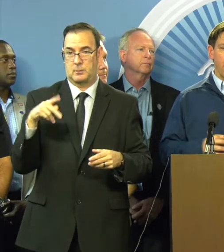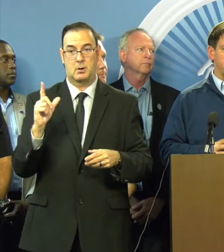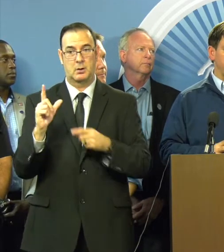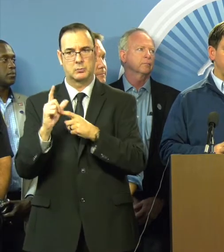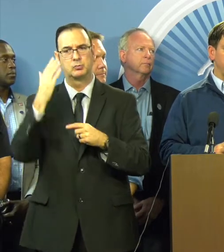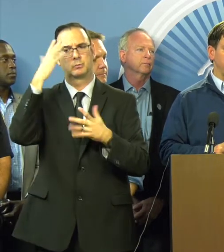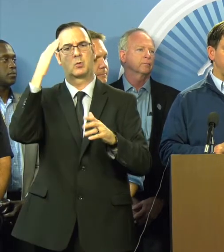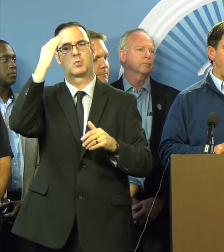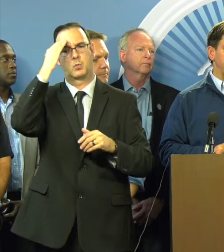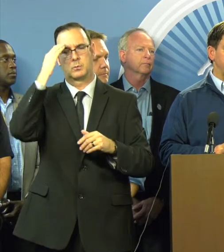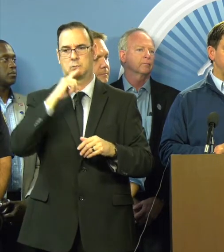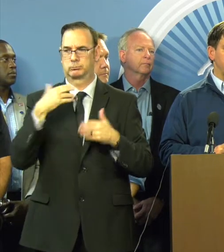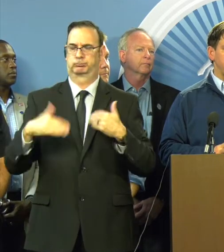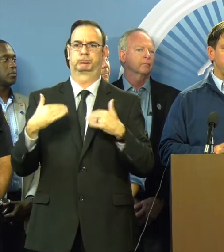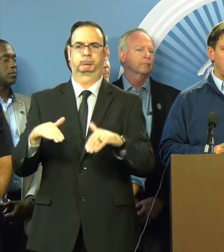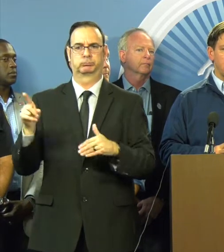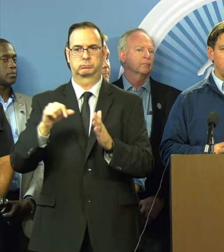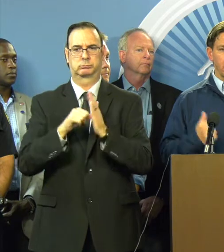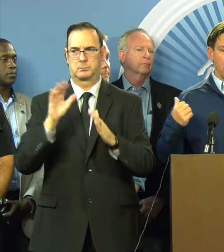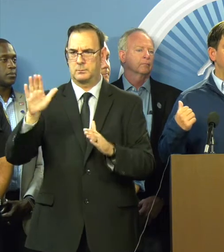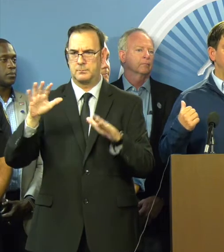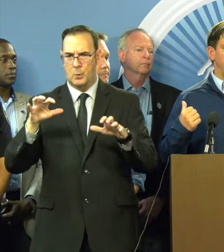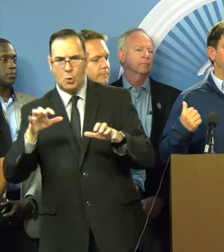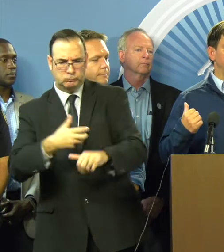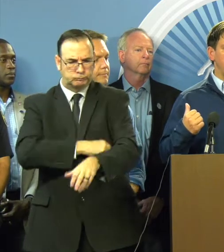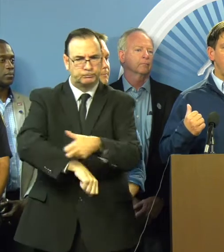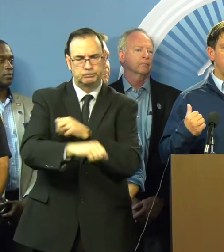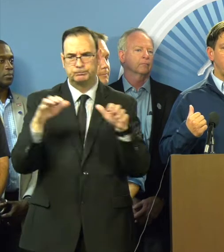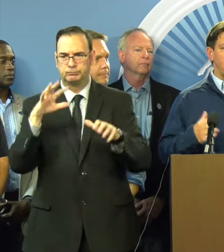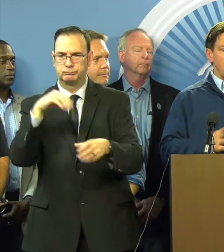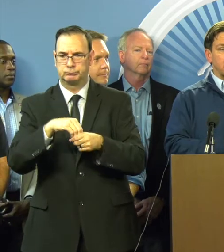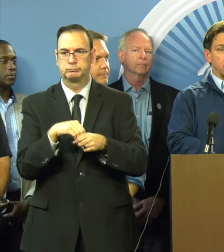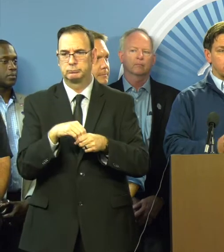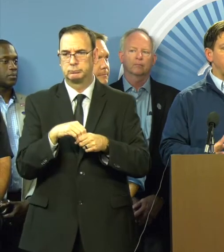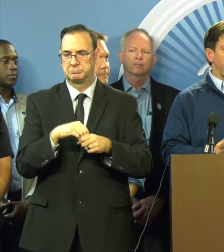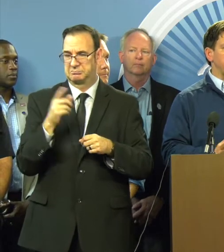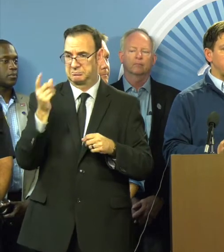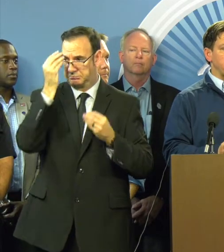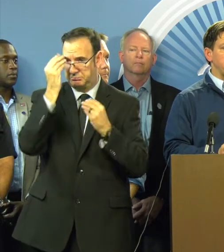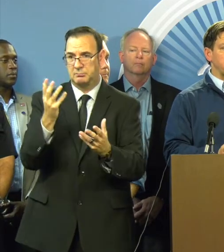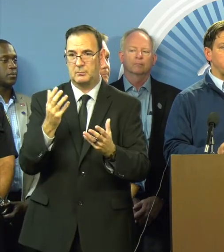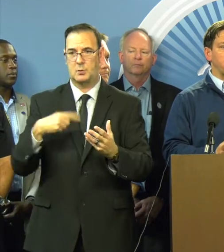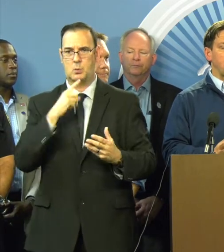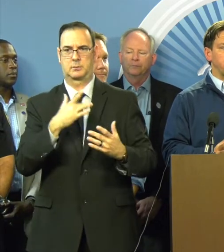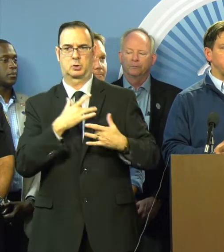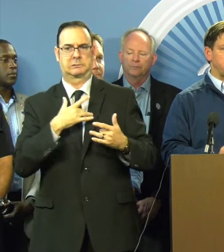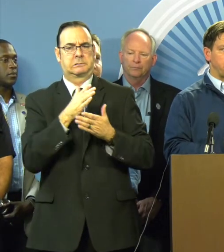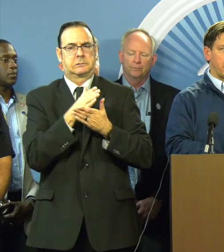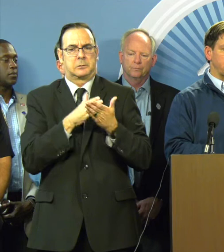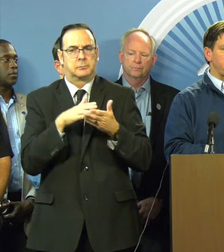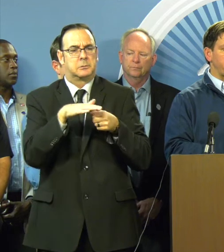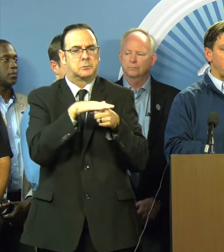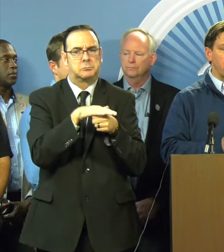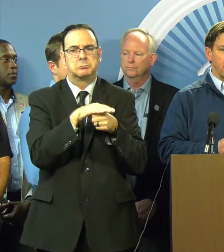was impressed with the actions that have been taken here. I'll let him fill you in on it. But yes, I'm concerned about some of the municipal utilities